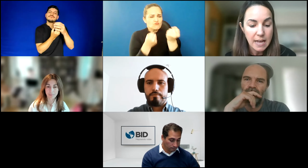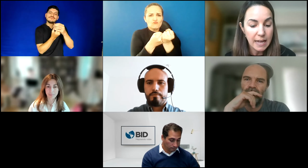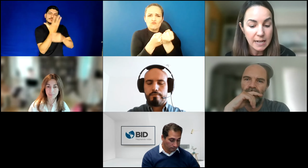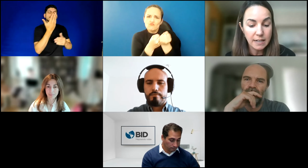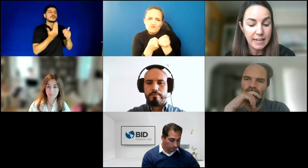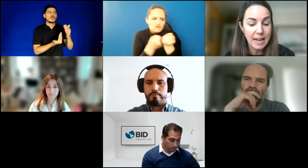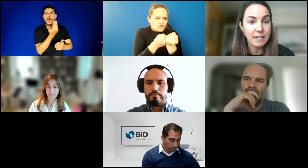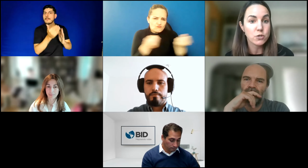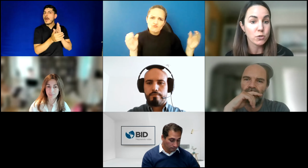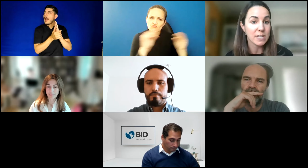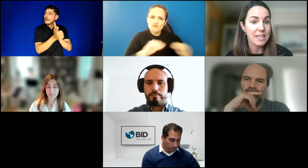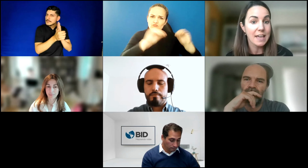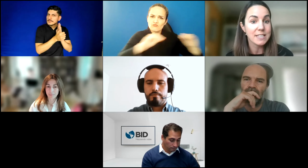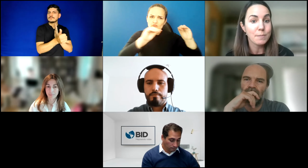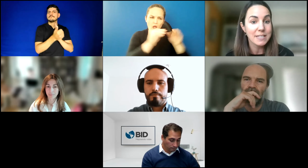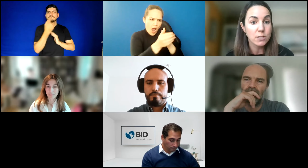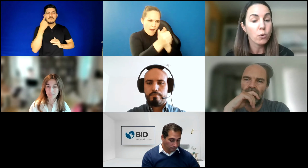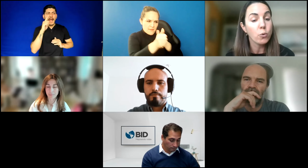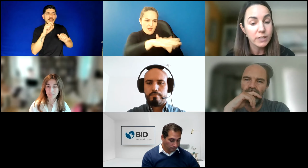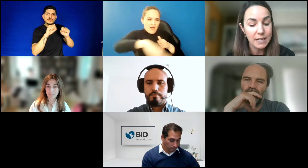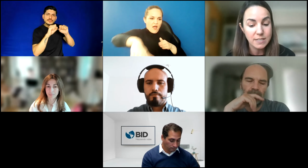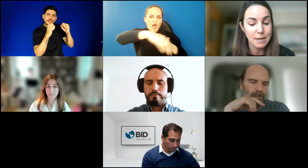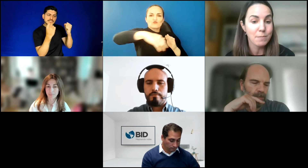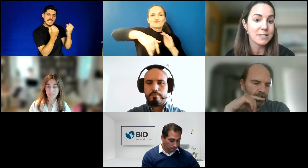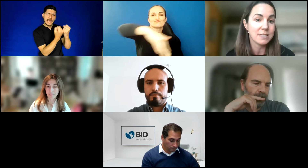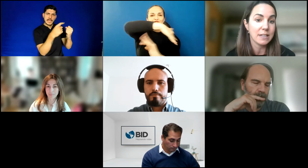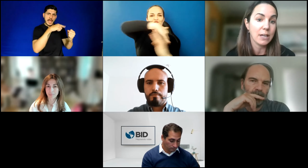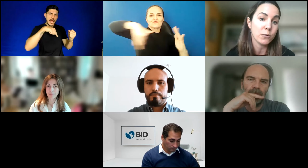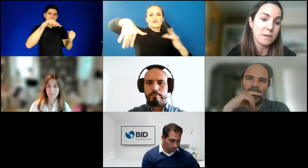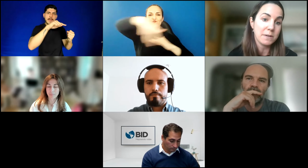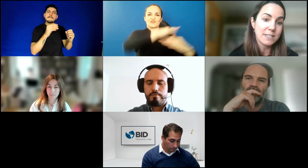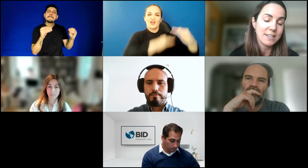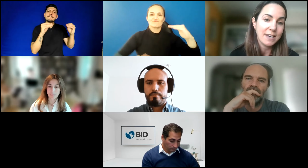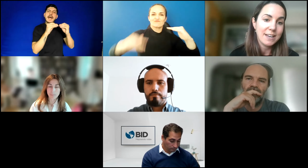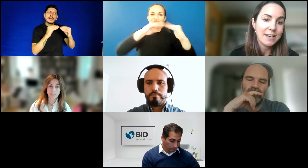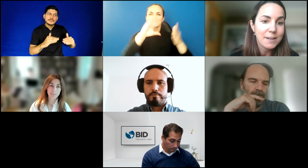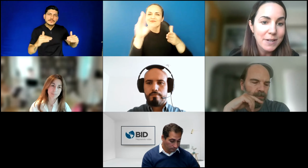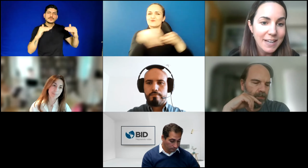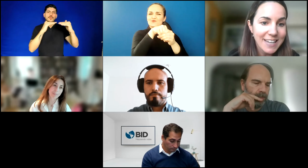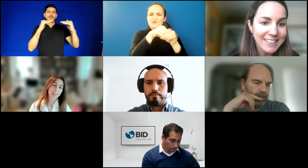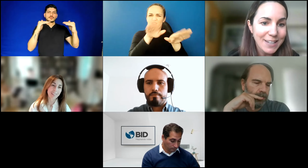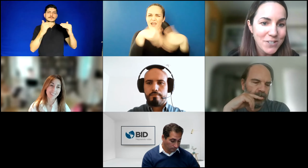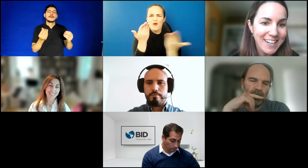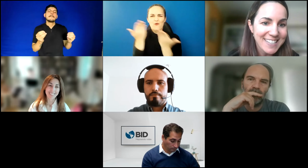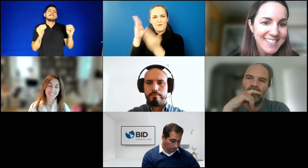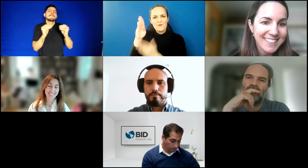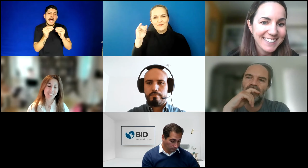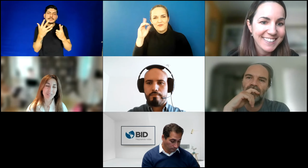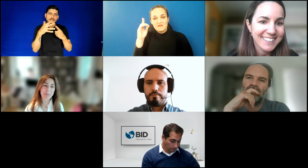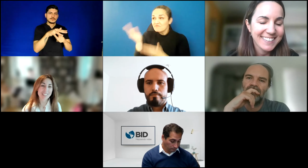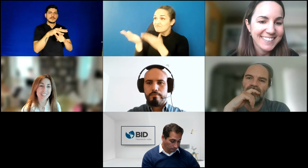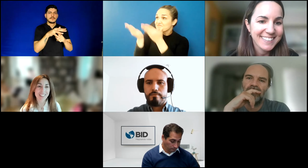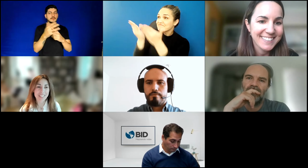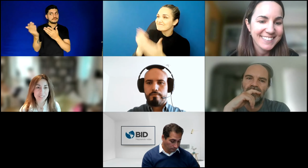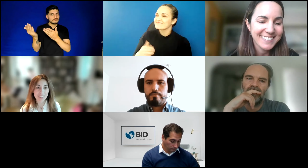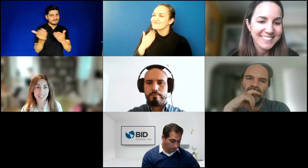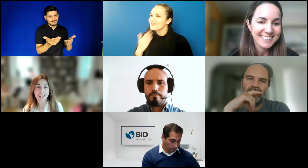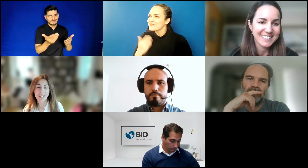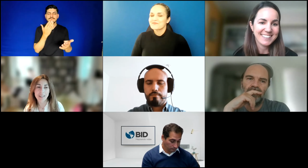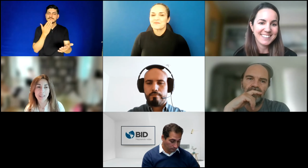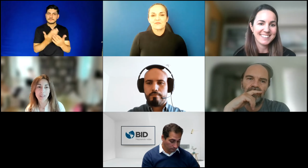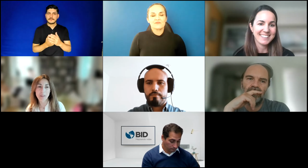creation of these skills? How are you doing the capacity building to create these fairer